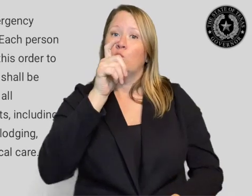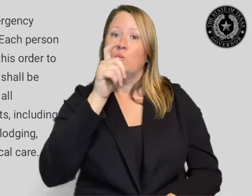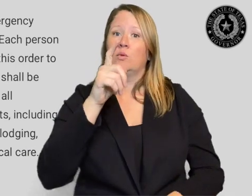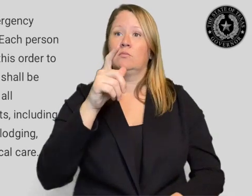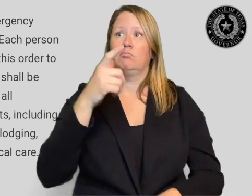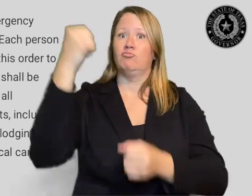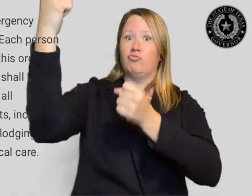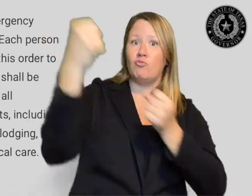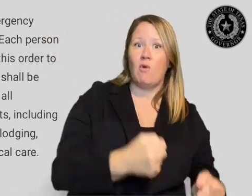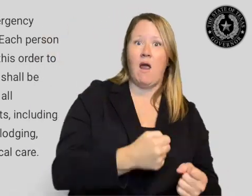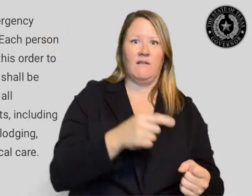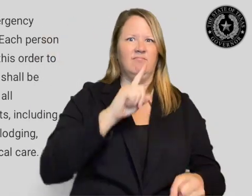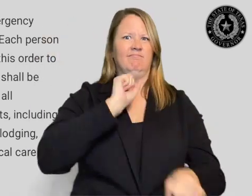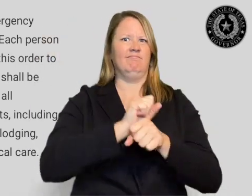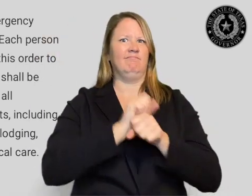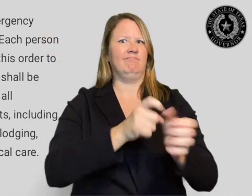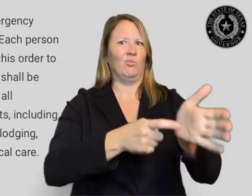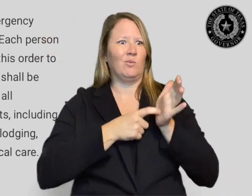and medical care.